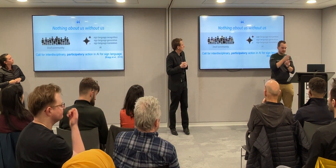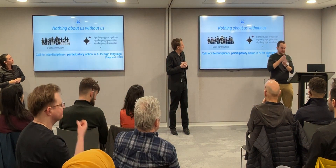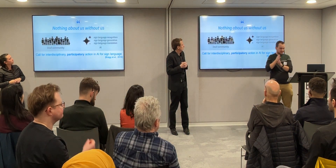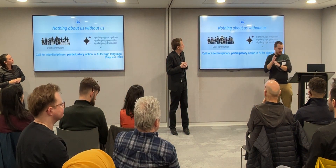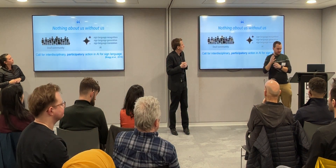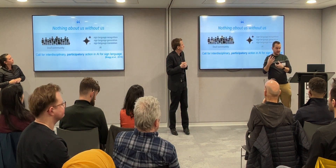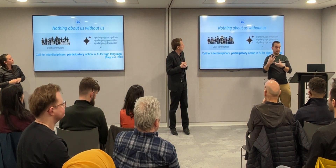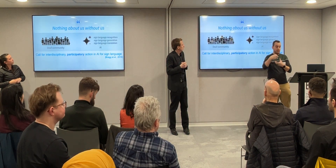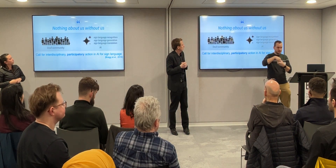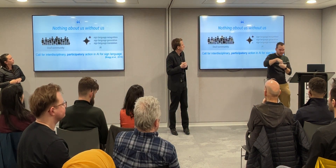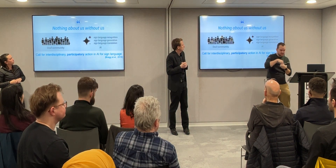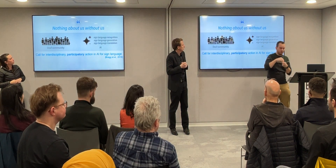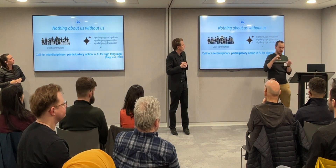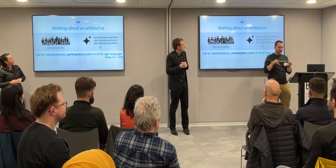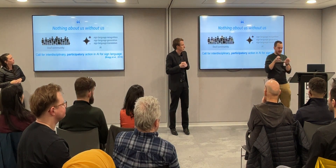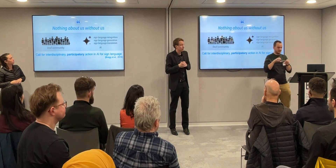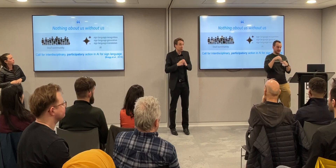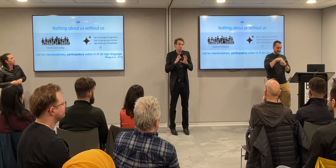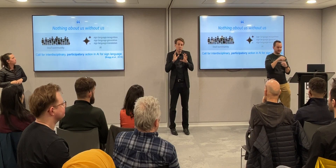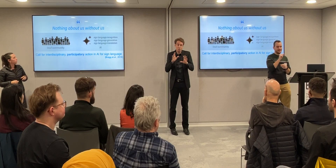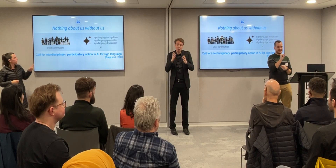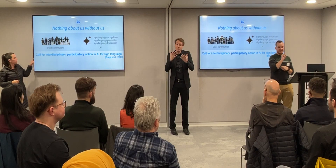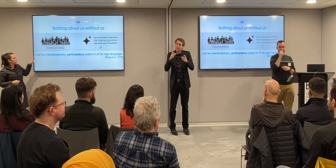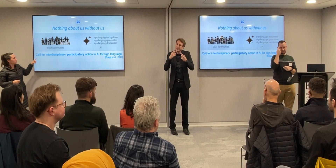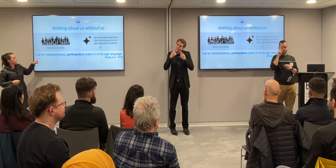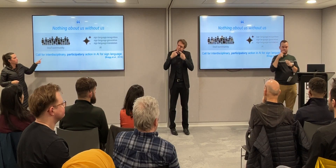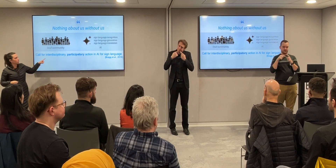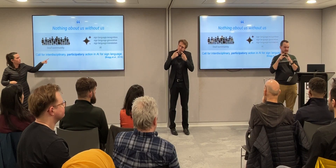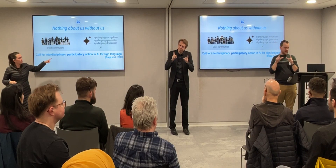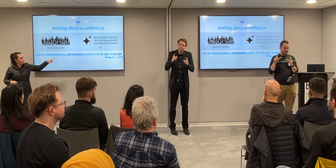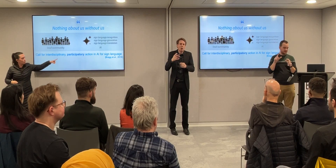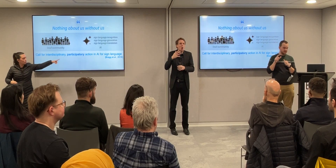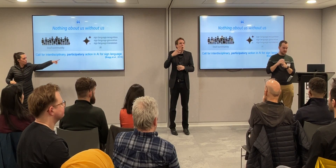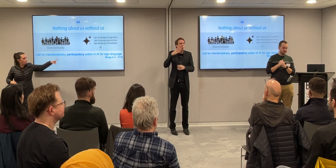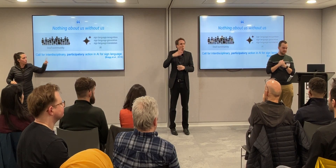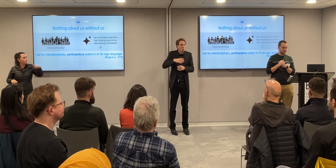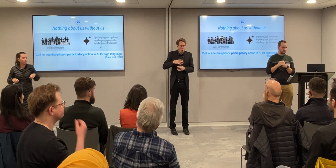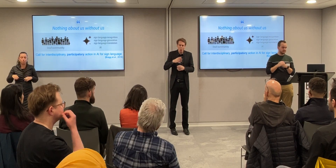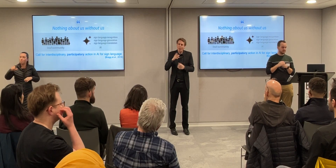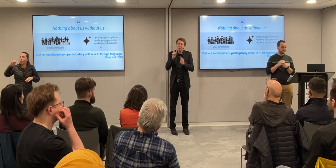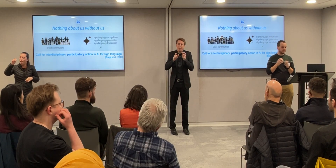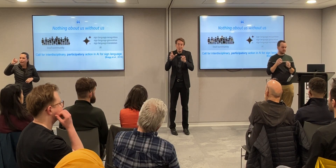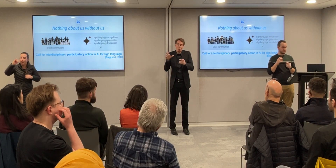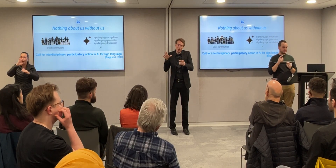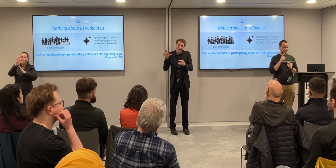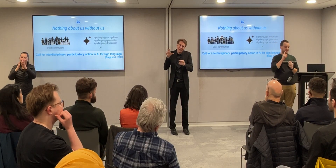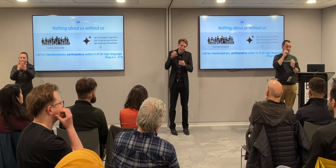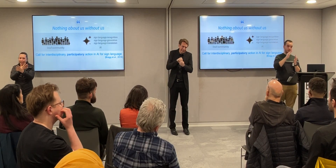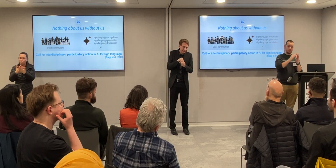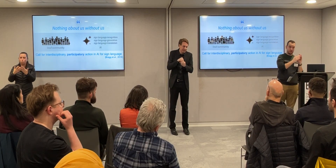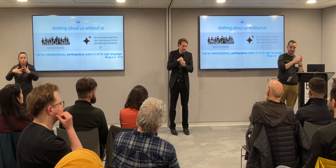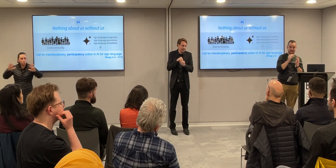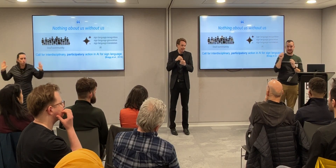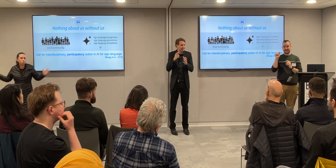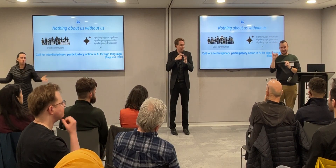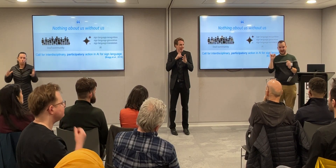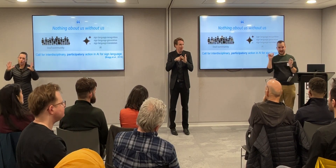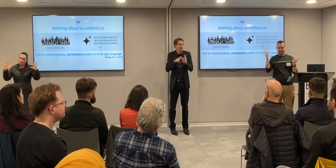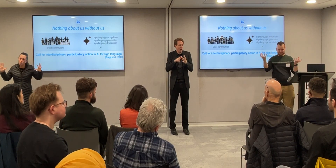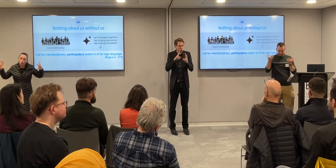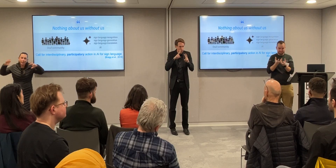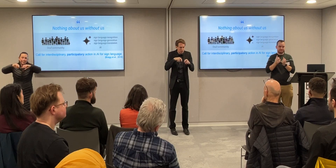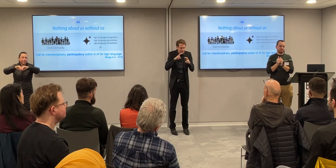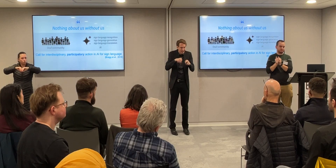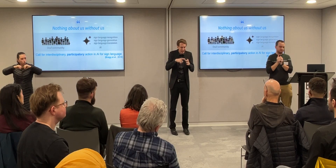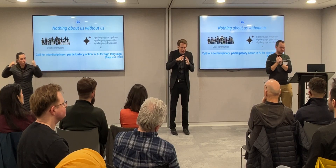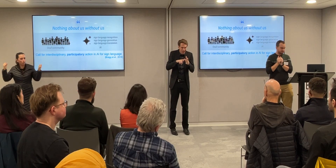And again, this was a call for interdisciplinary participatory action in AI for sign language researchers. We